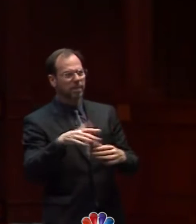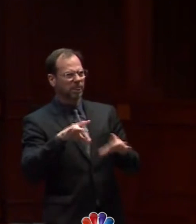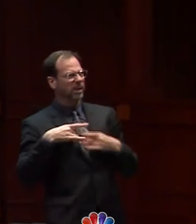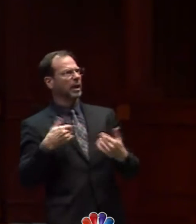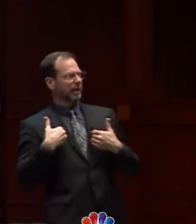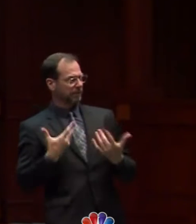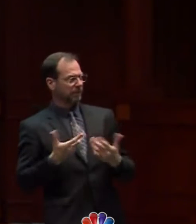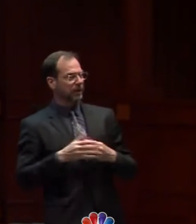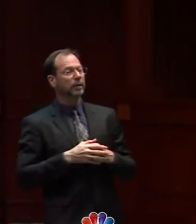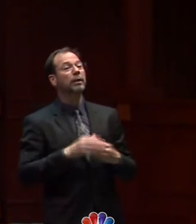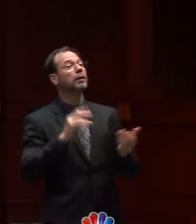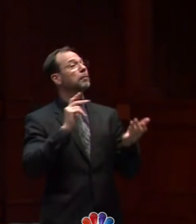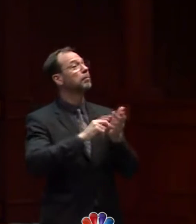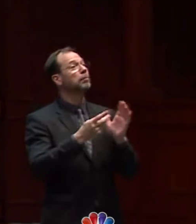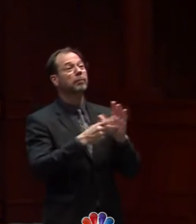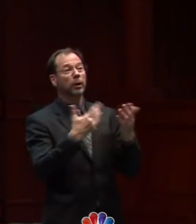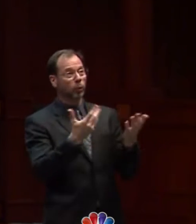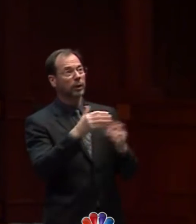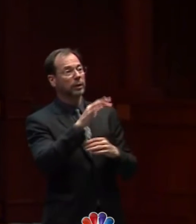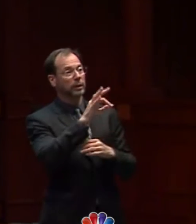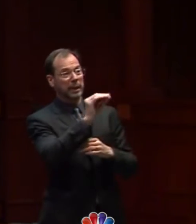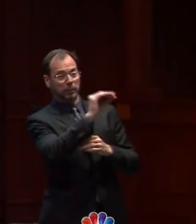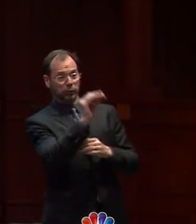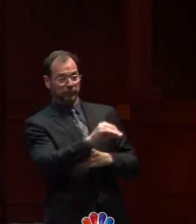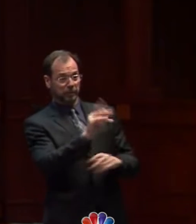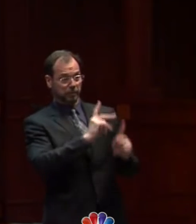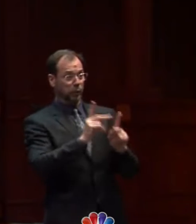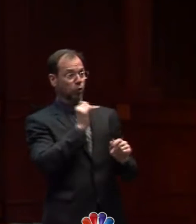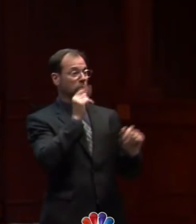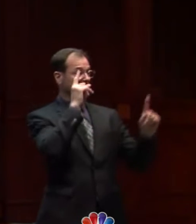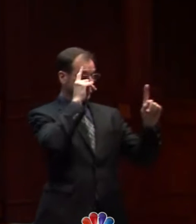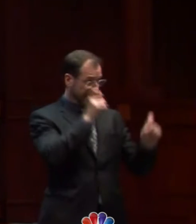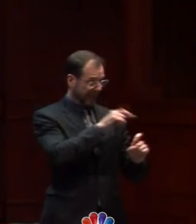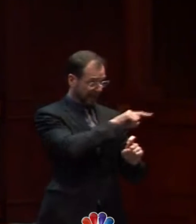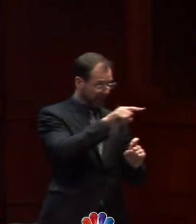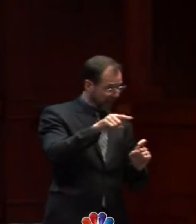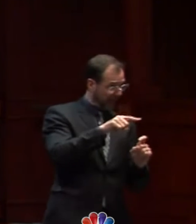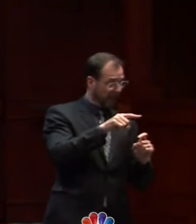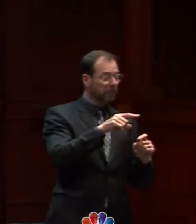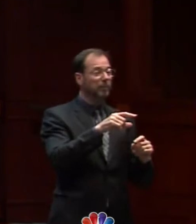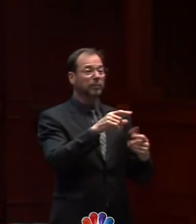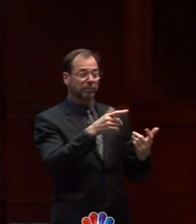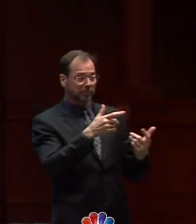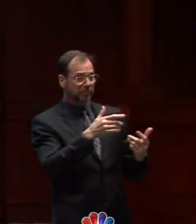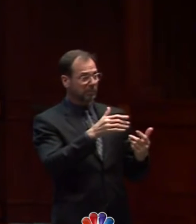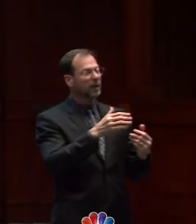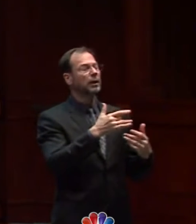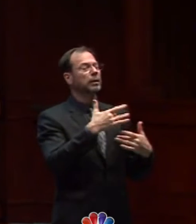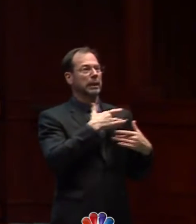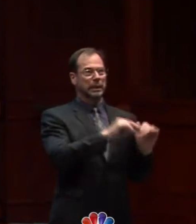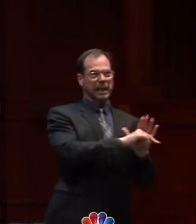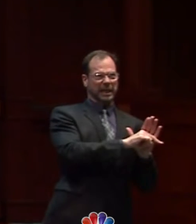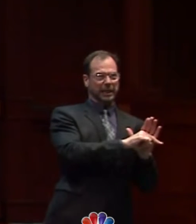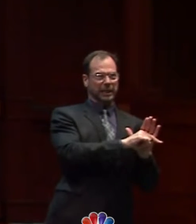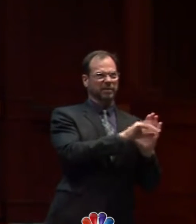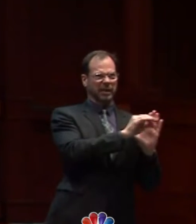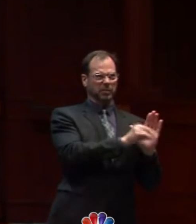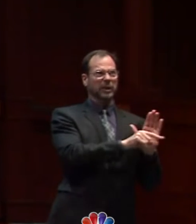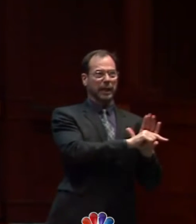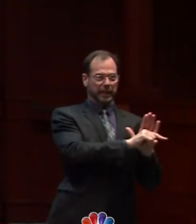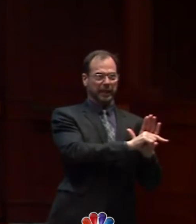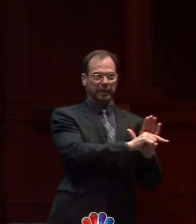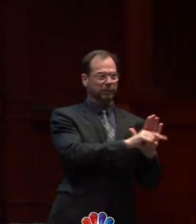otherwise, more than 90% of the people tested for whether or not they have COVID-19 test negative, which means